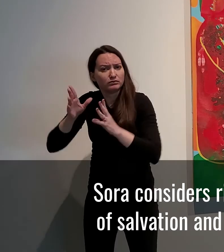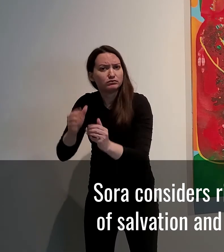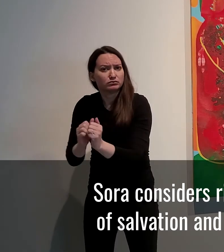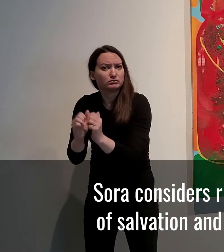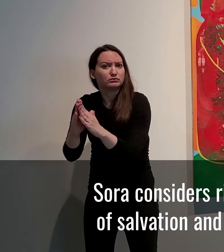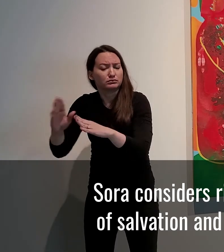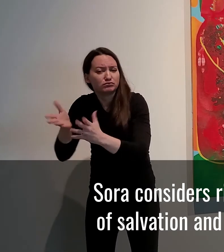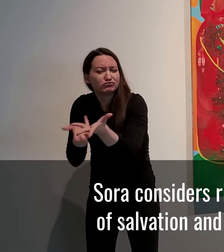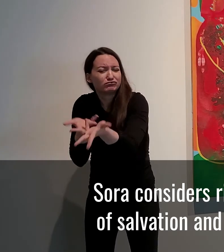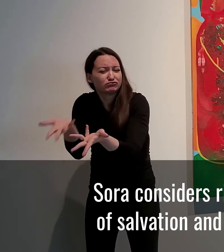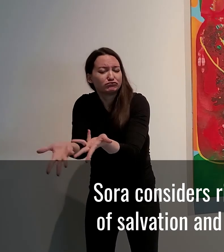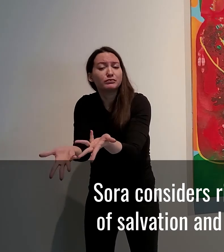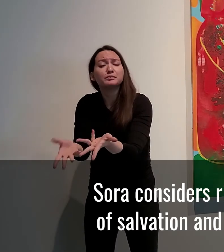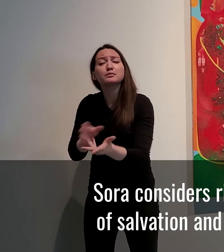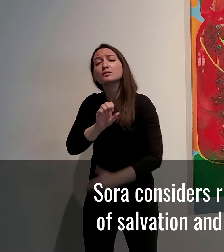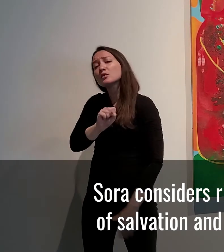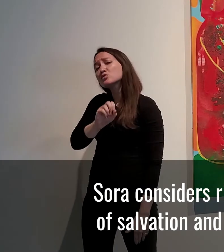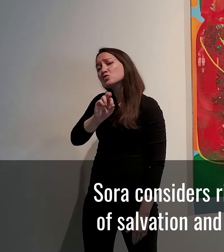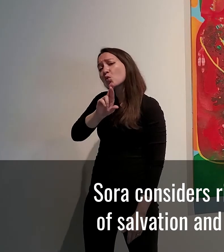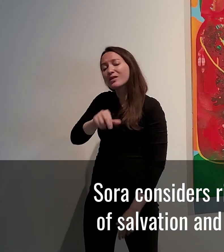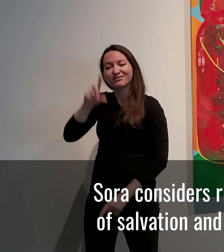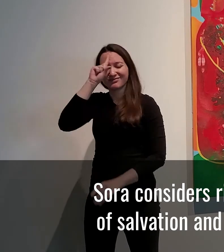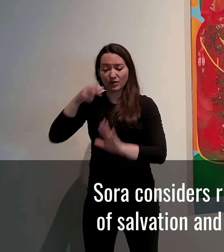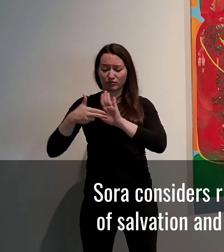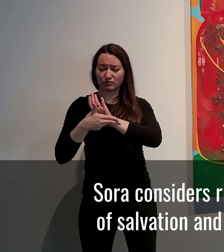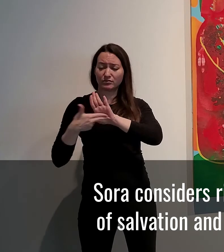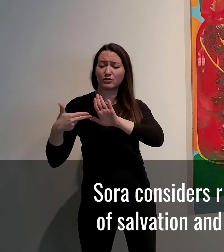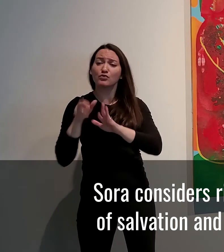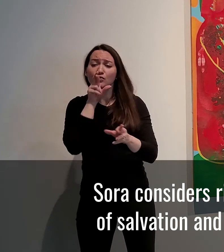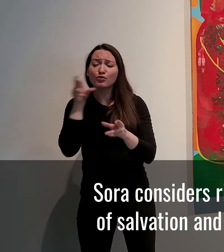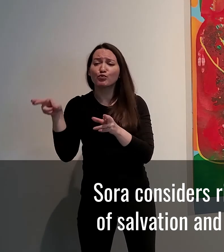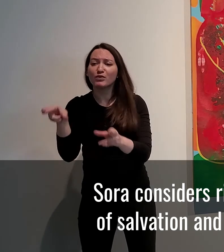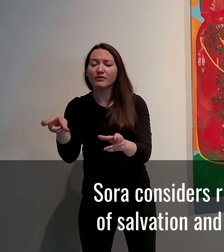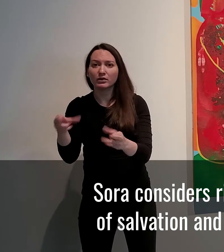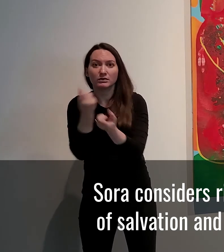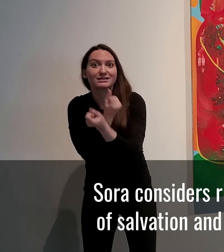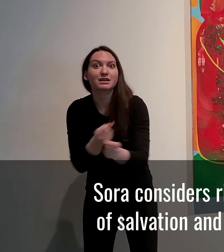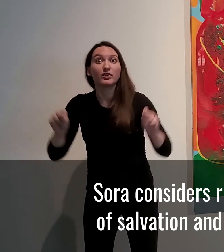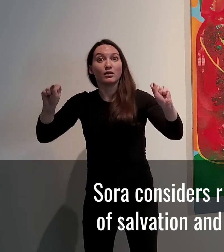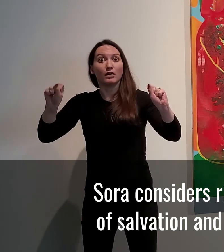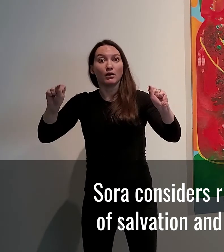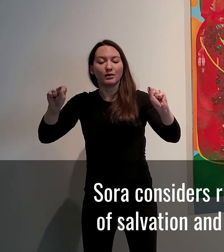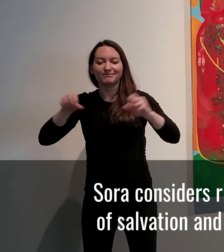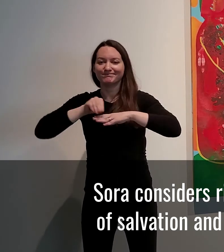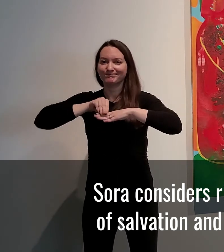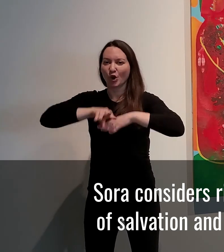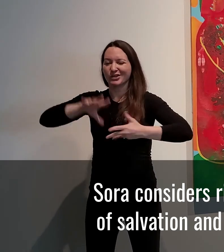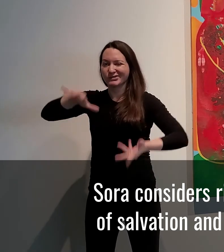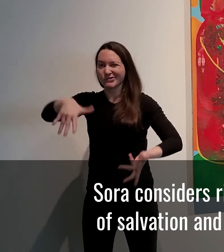Sora considers rivers as both a source of salvation and cause of destruction.